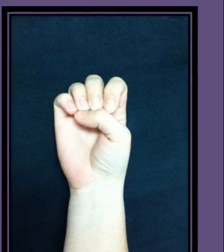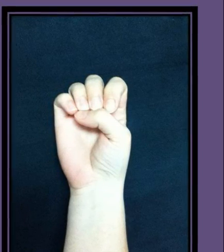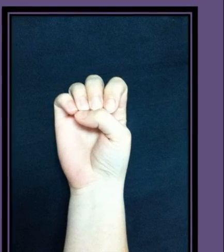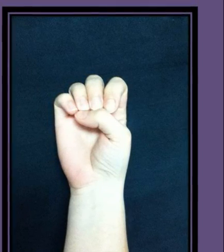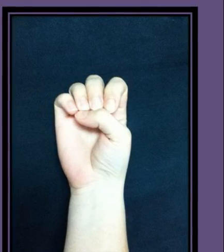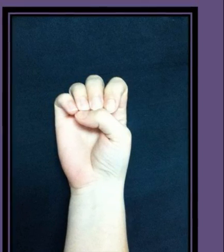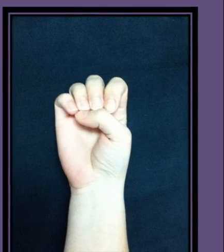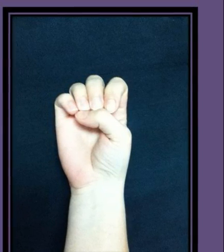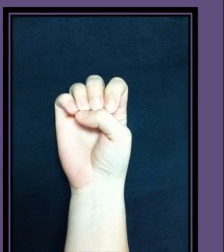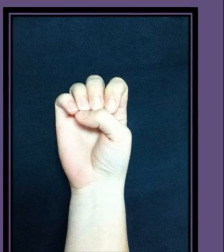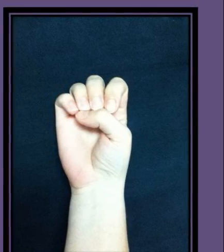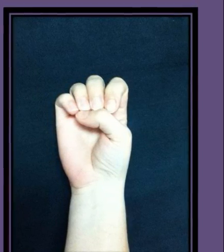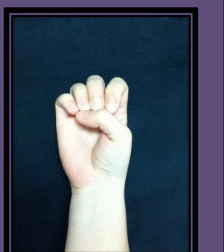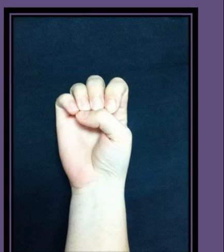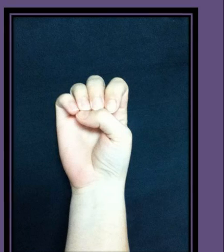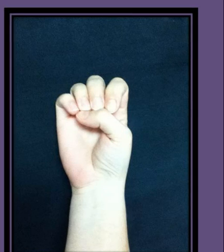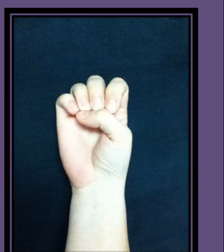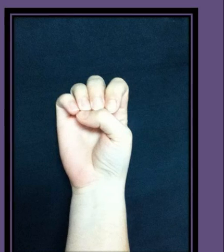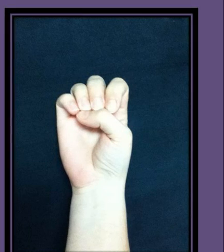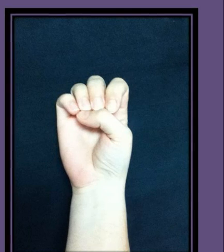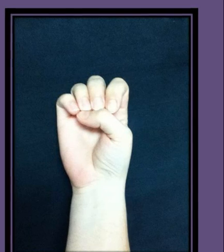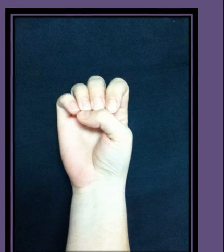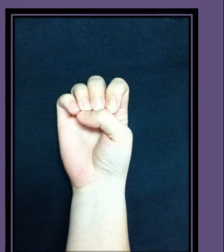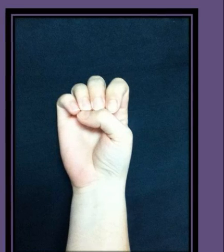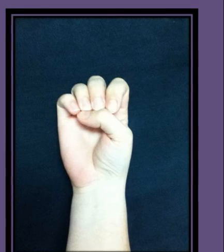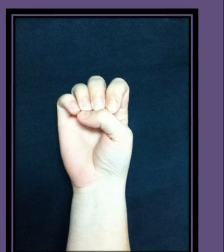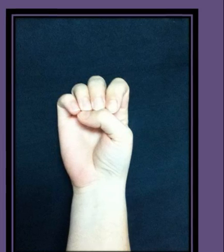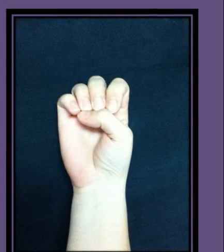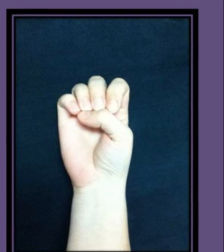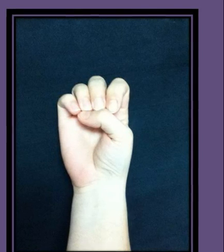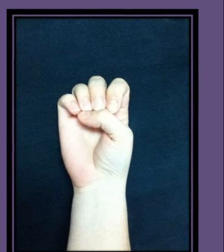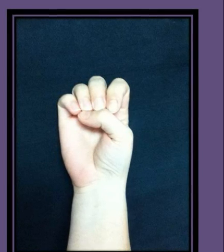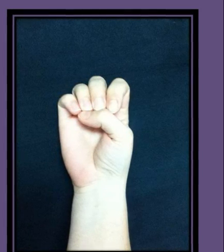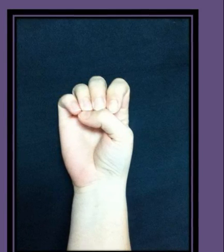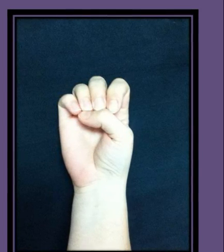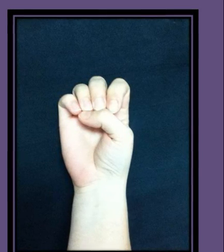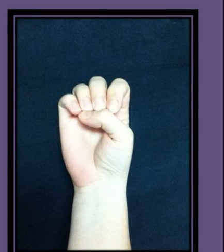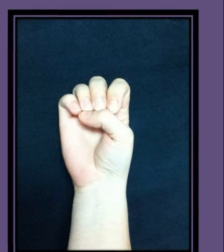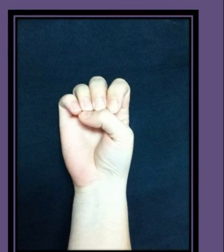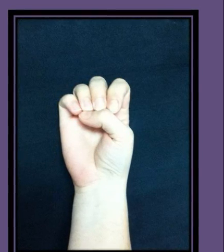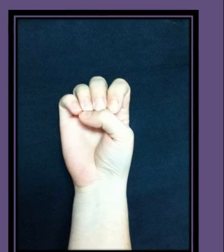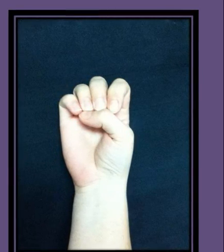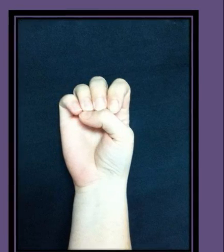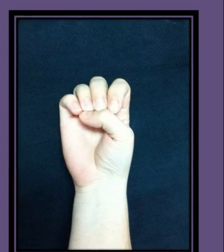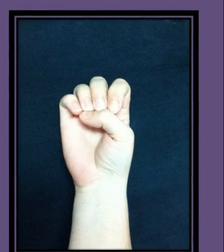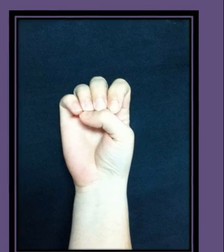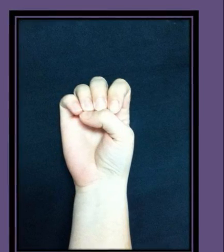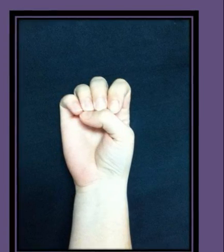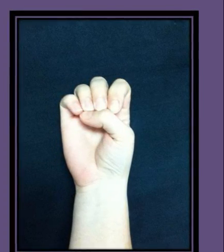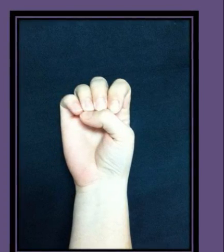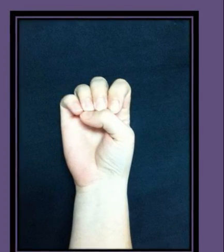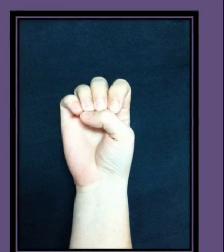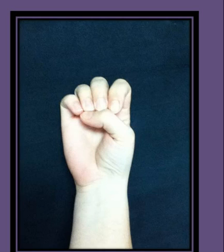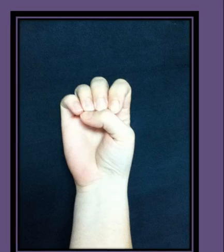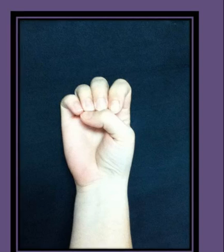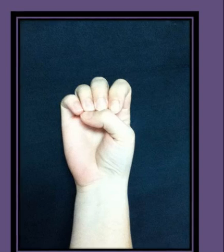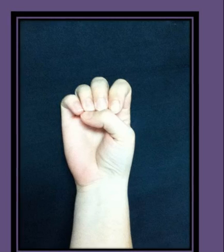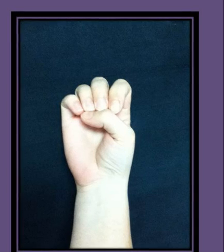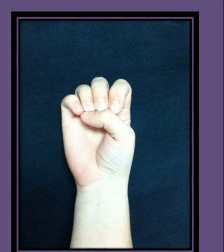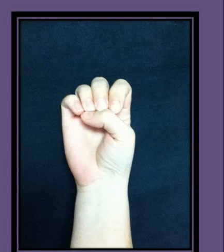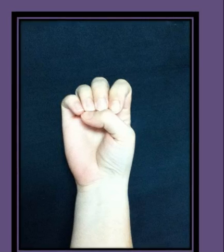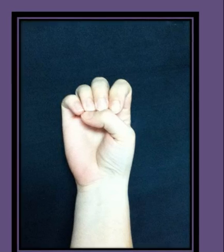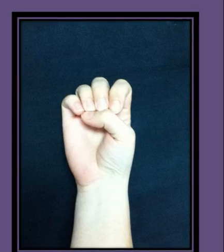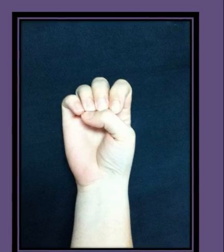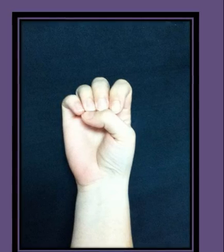bending your thumb down but having it create a parallel line. You will feel some discomfort when trying to make the